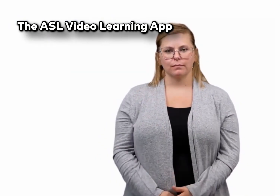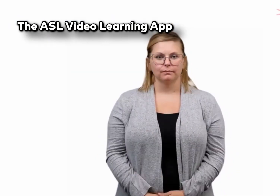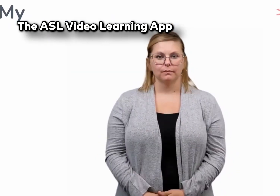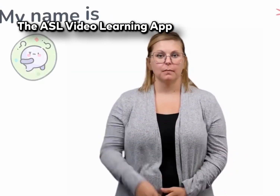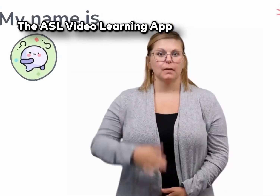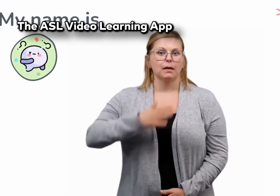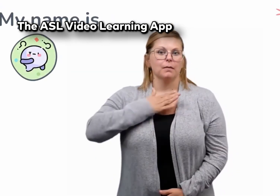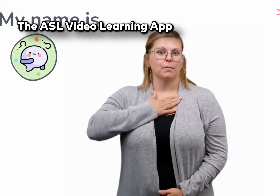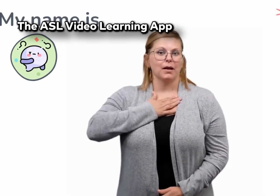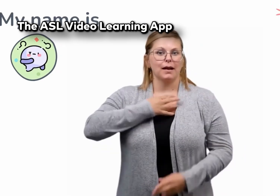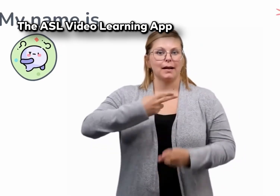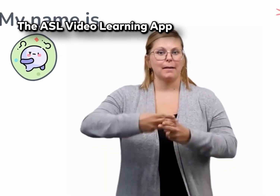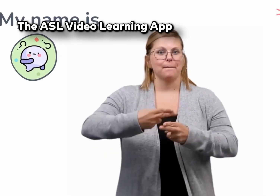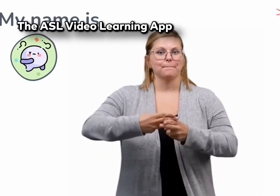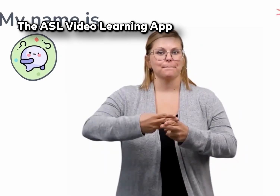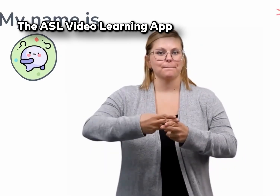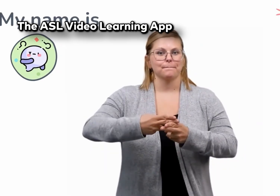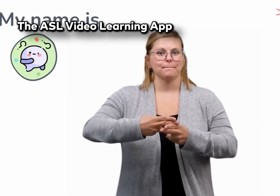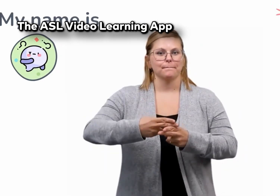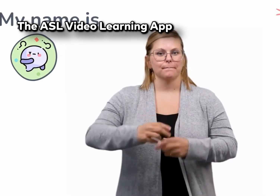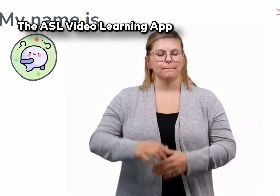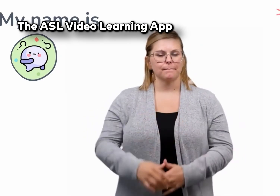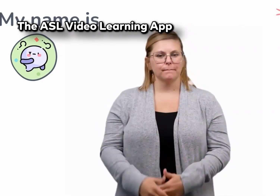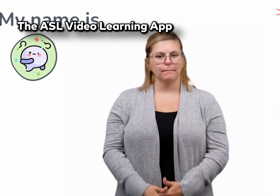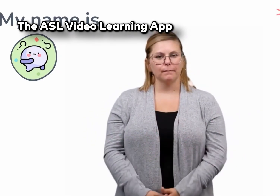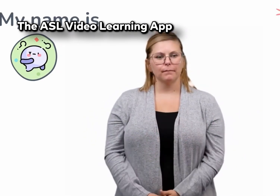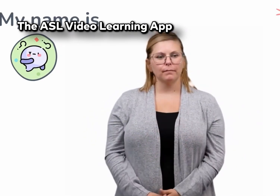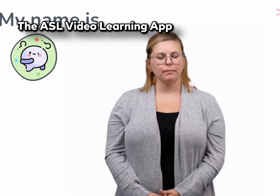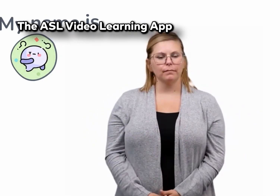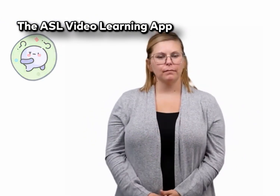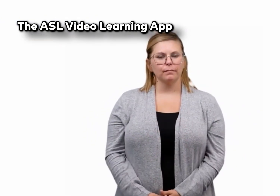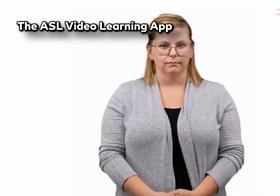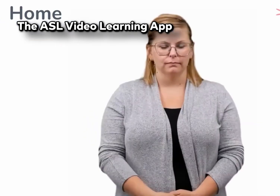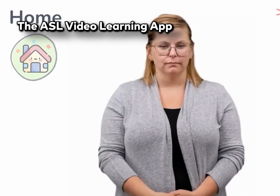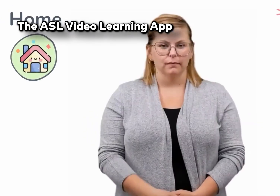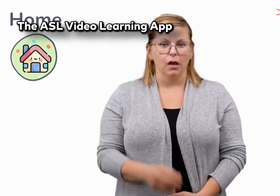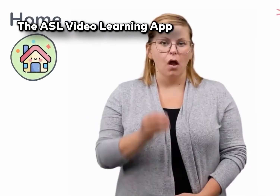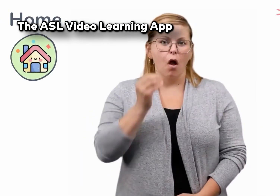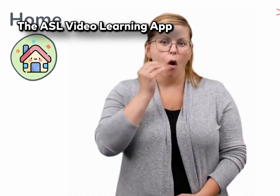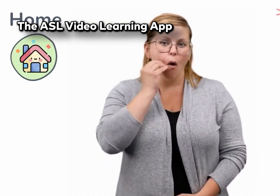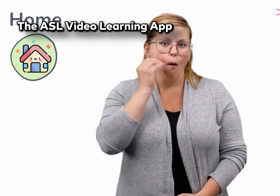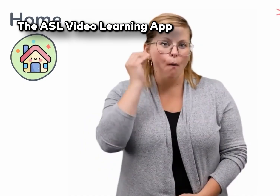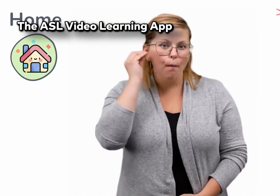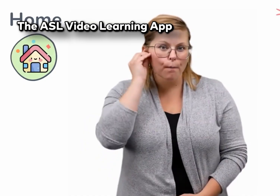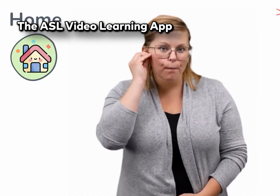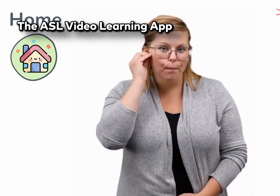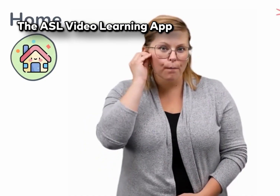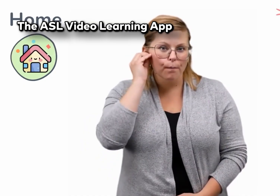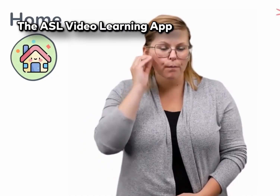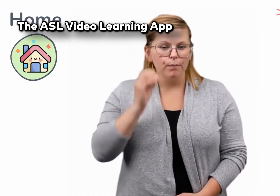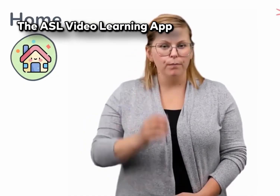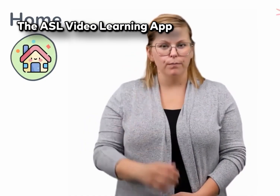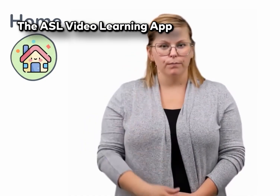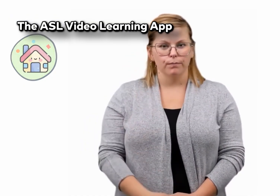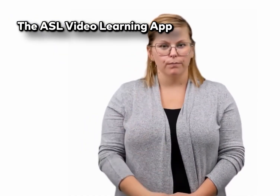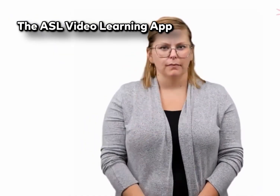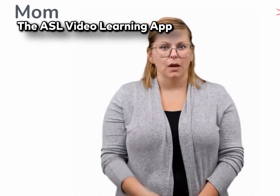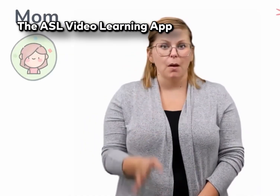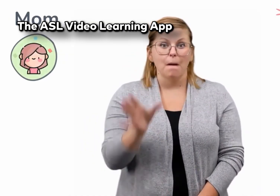everyday phrases. Disadvantages: video-only apps tend to have limited interaction. They might show you how to sign but not give you